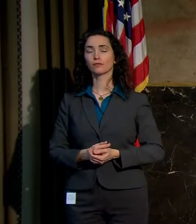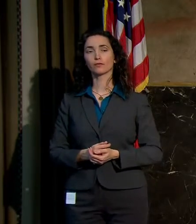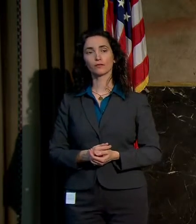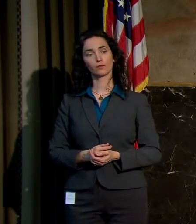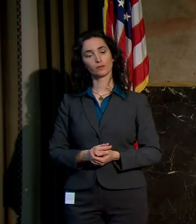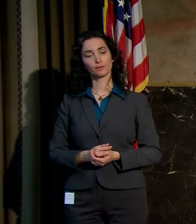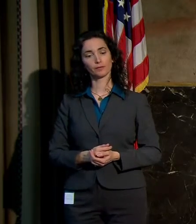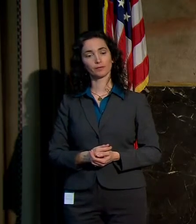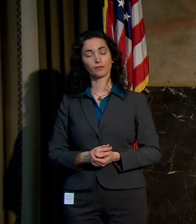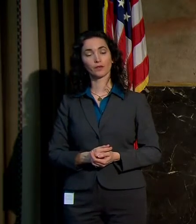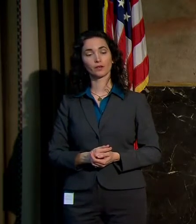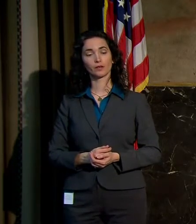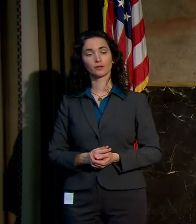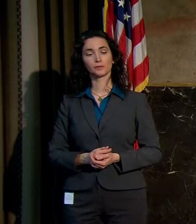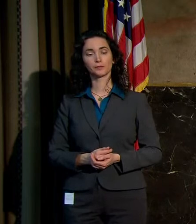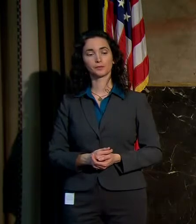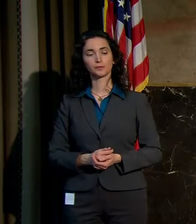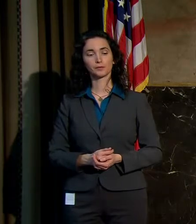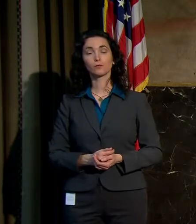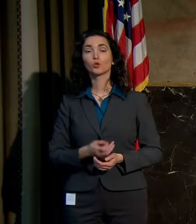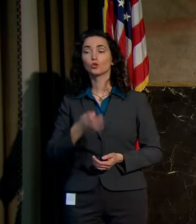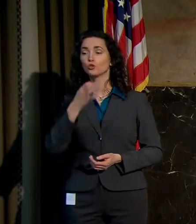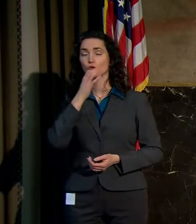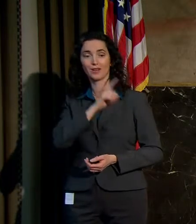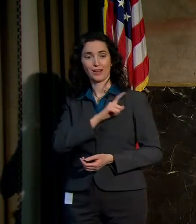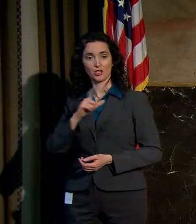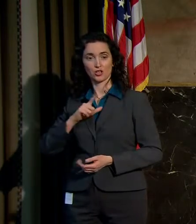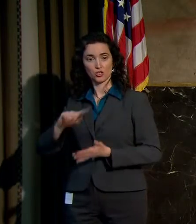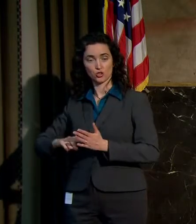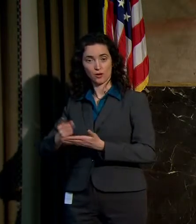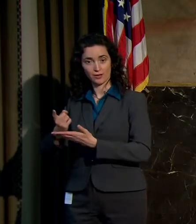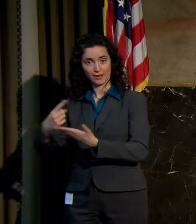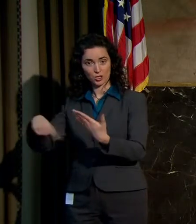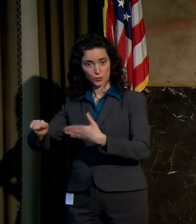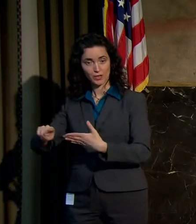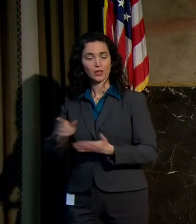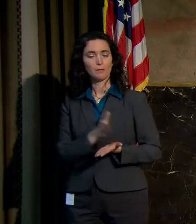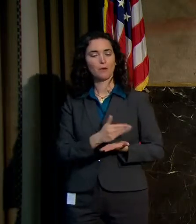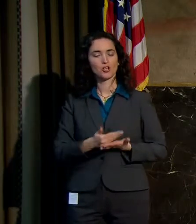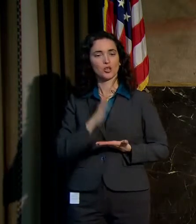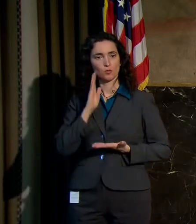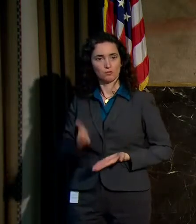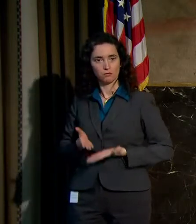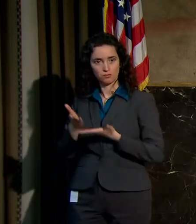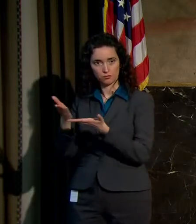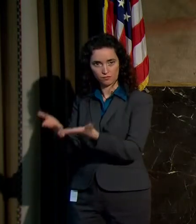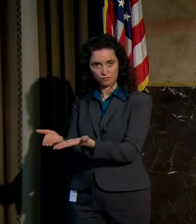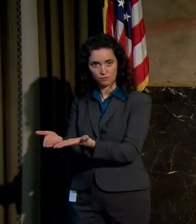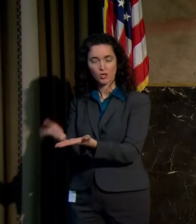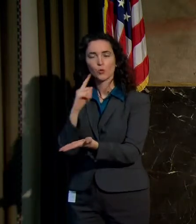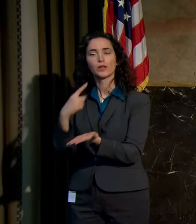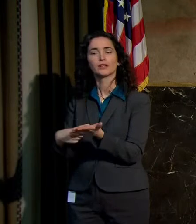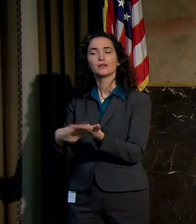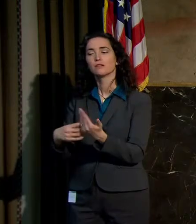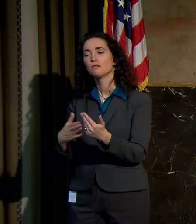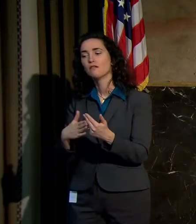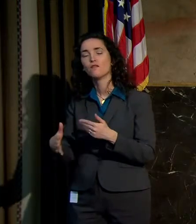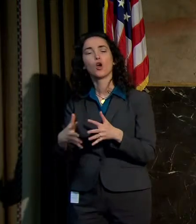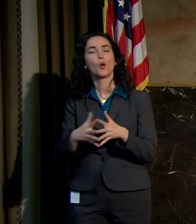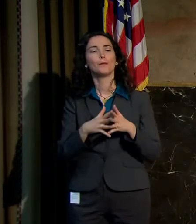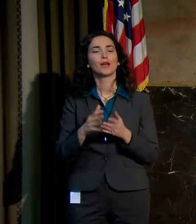present to the legislature next week, we're going to talk about the remainder of the American Rescue Plan